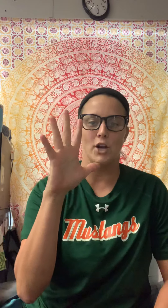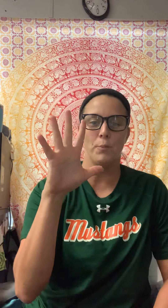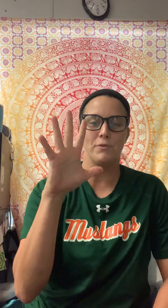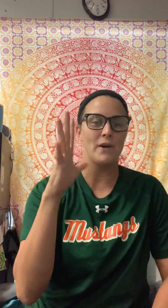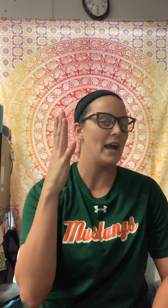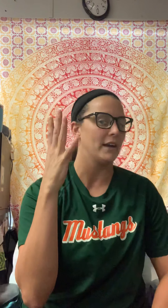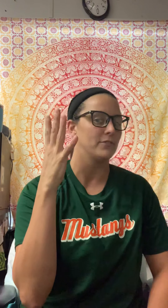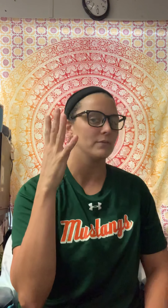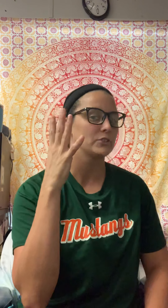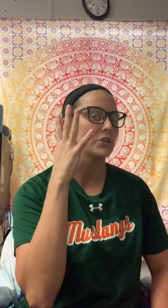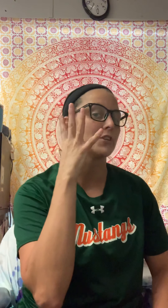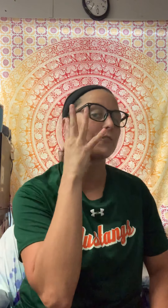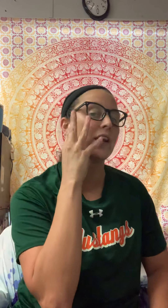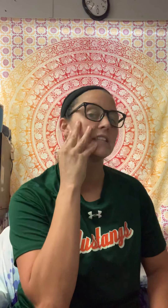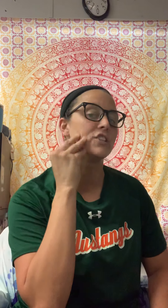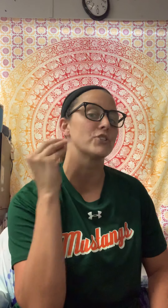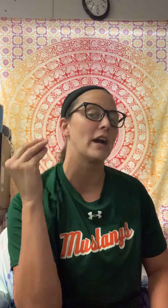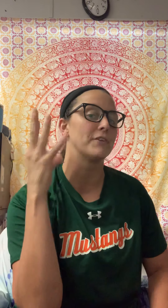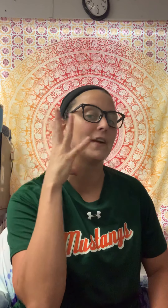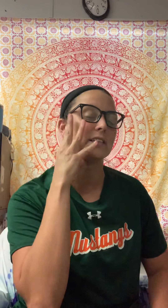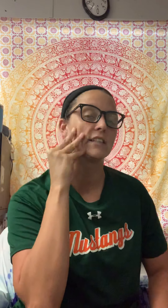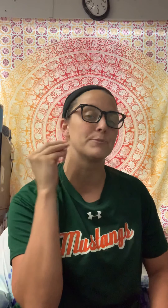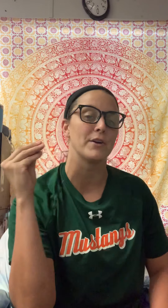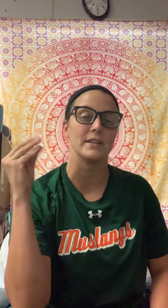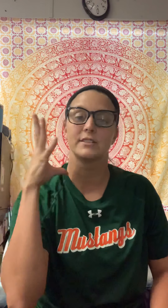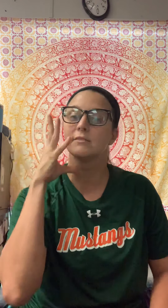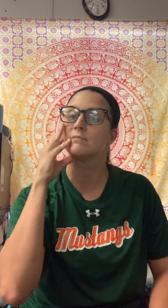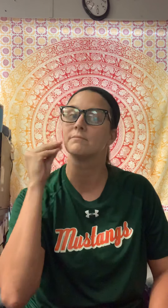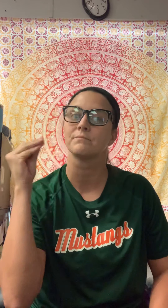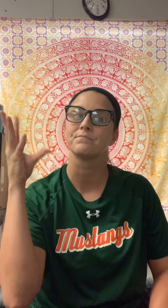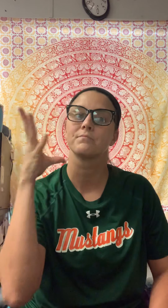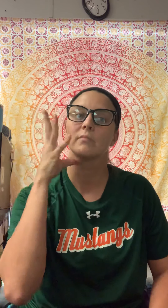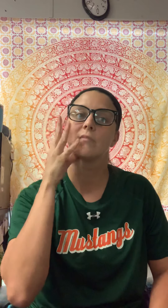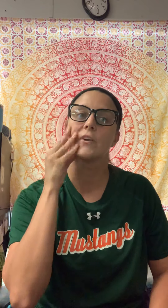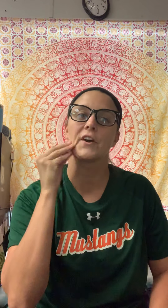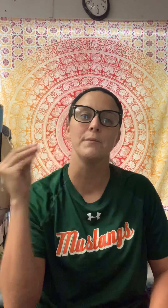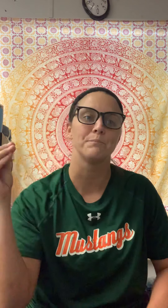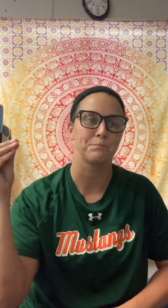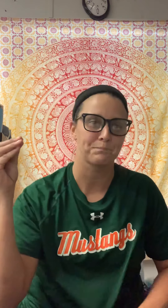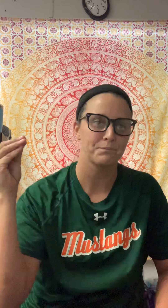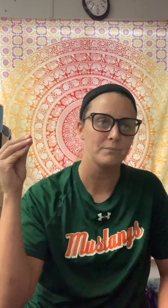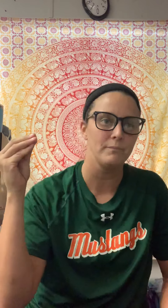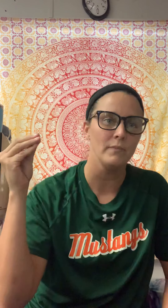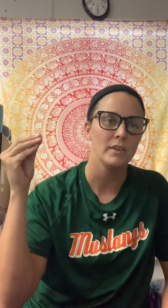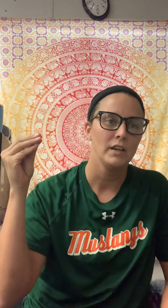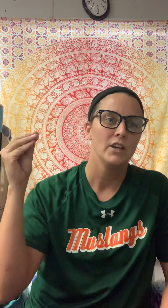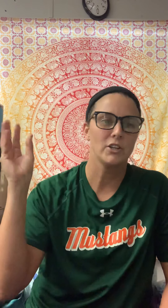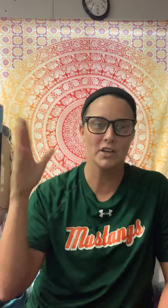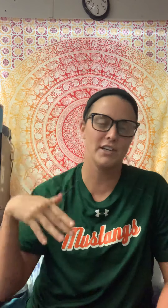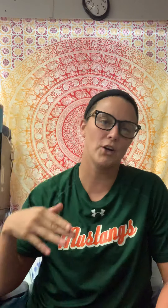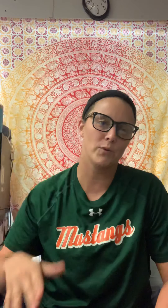open 5. Starts on your face, and you just grab your face. Experience. All right. Gardening, don't worry